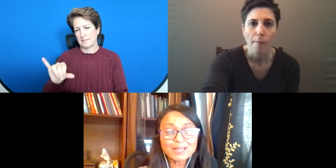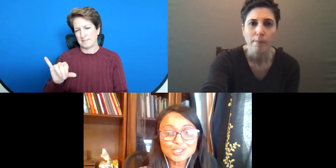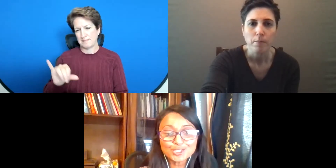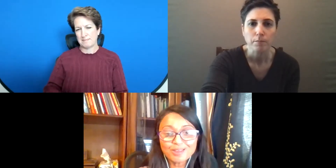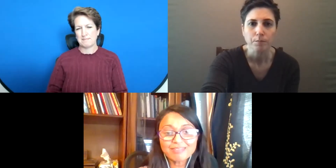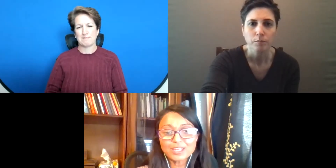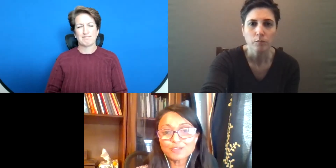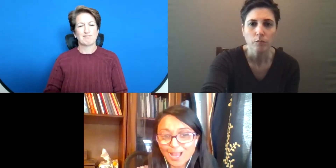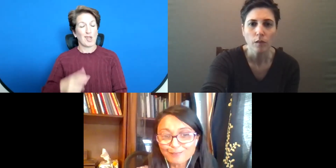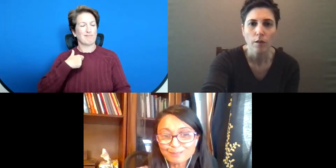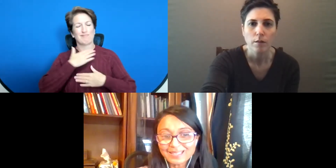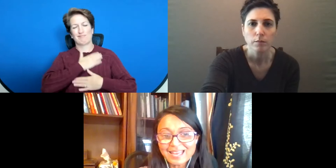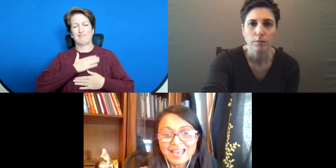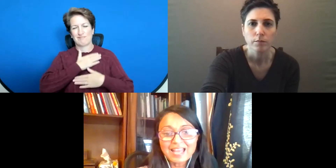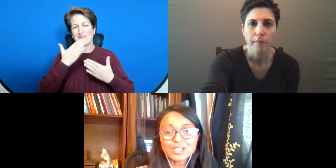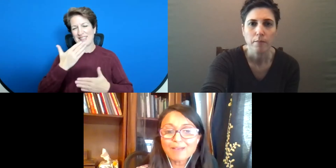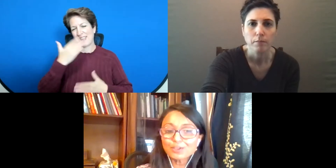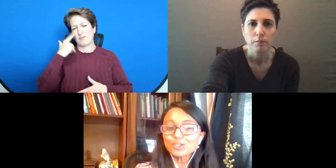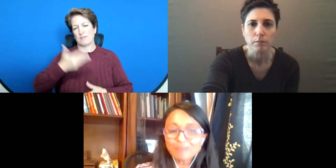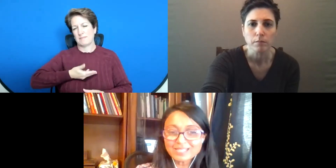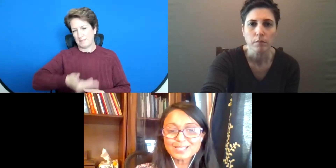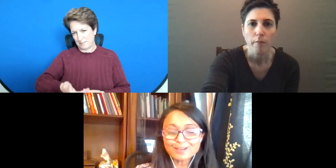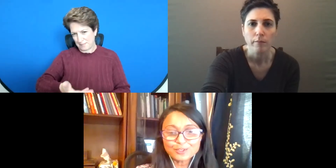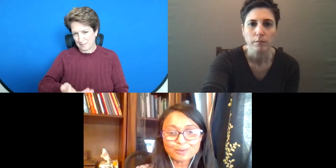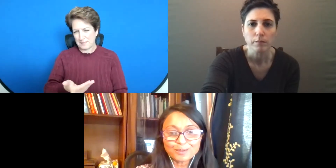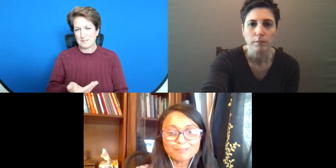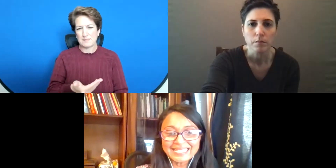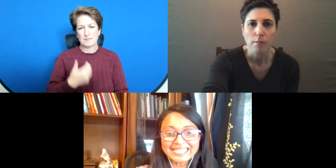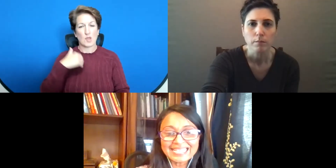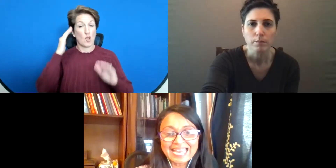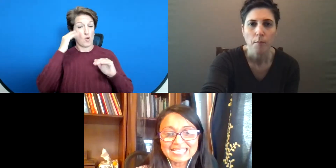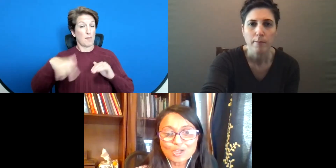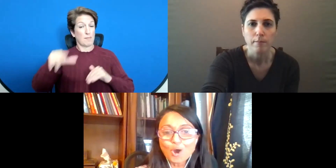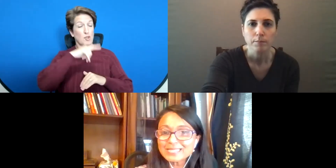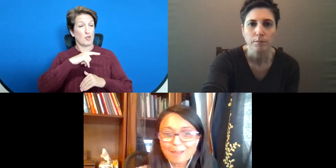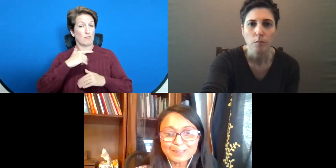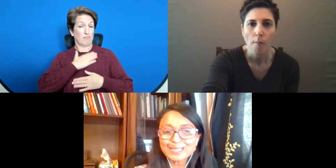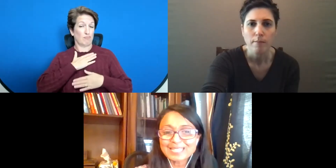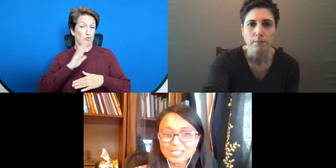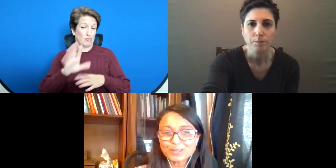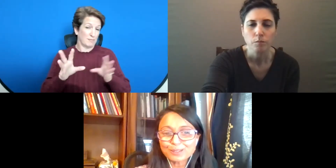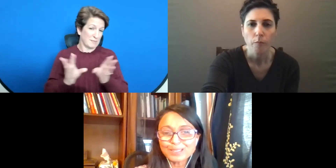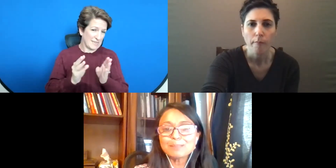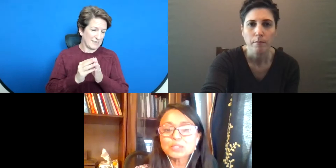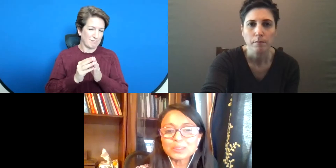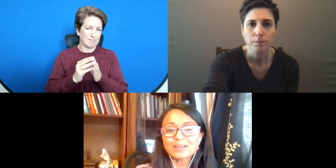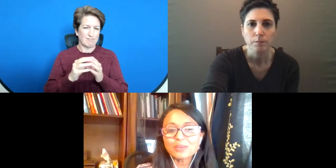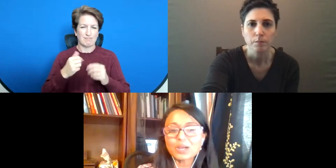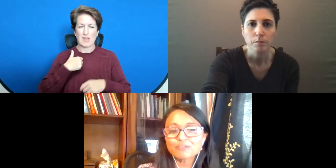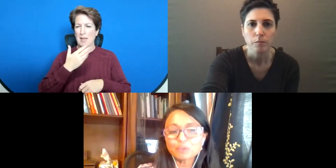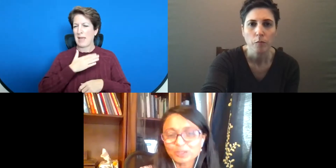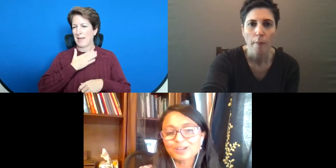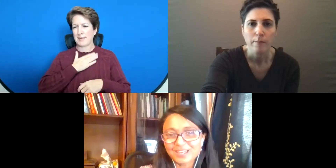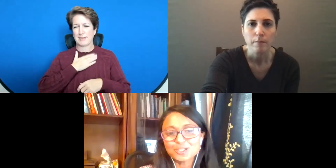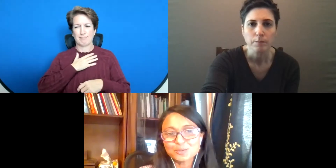Yeah, it's my pleasure. Thank you for having me. Have a good rest of your meeting and always happy to connect with you. Keep doing